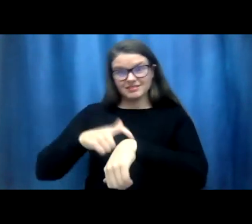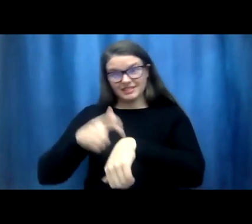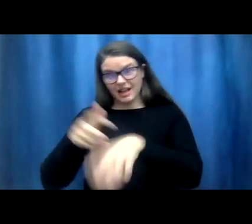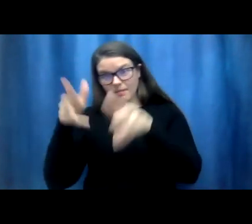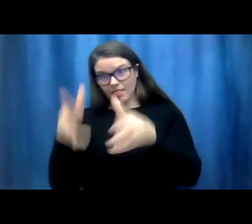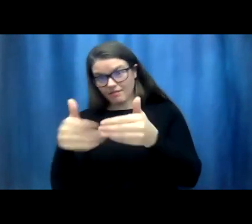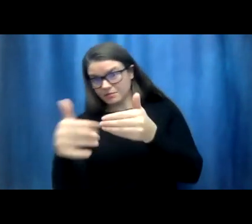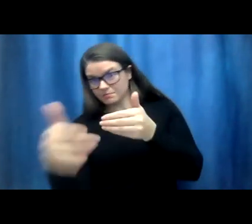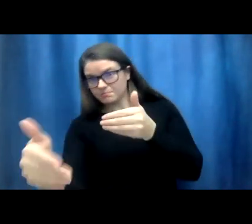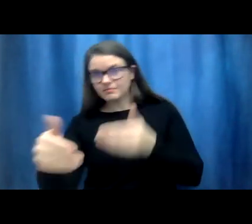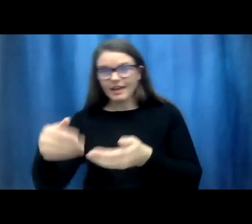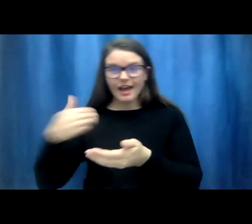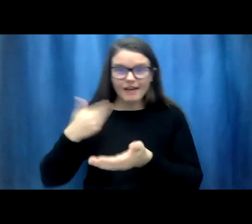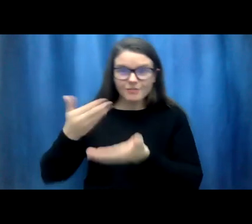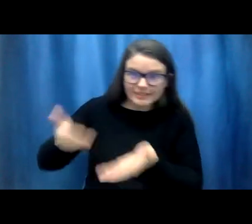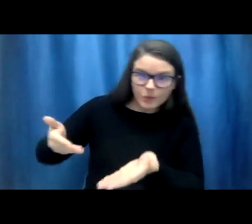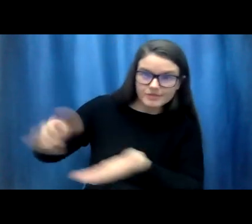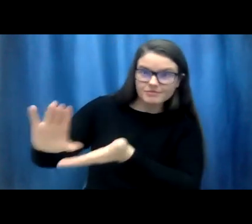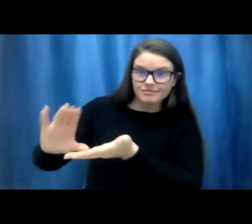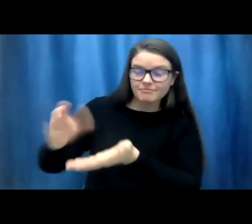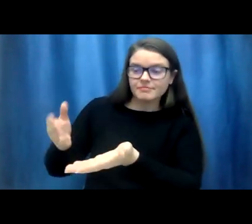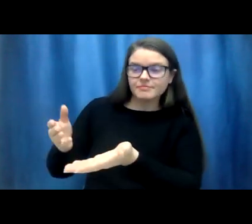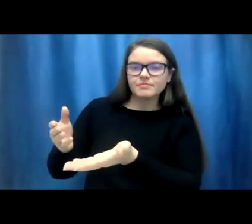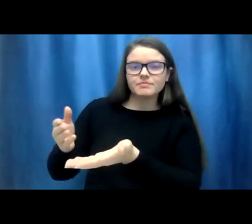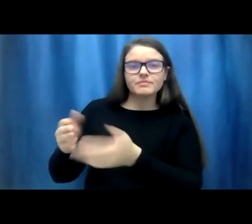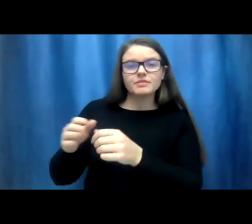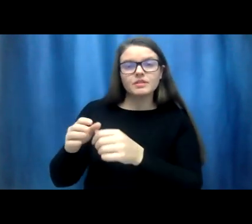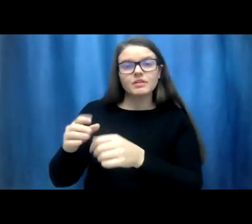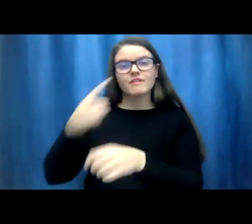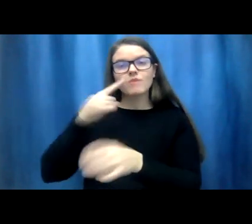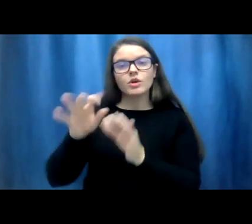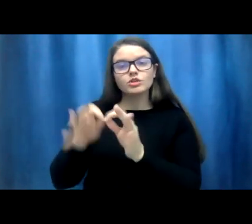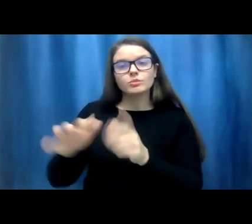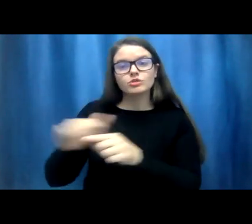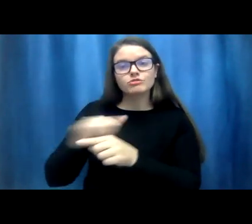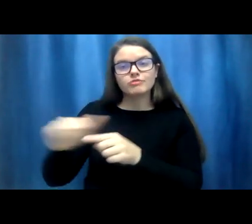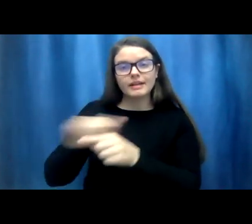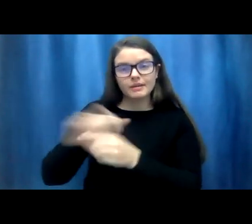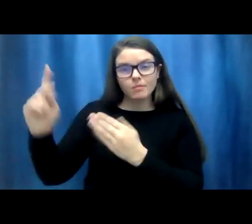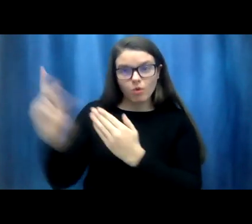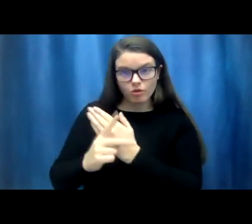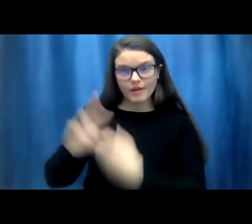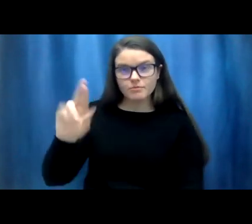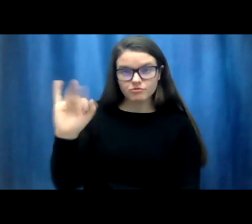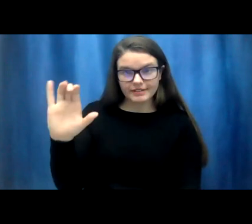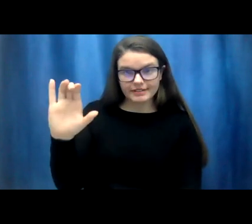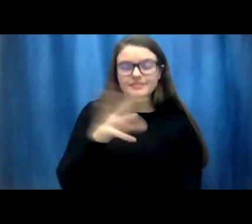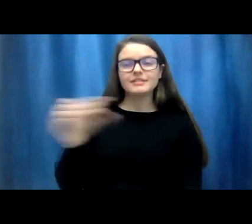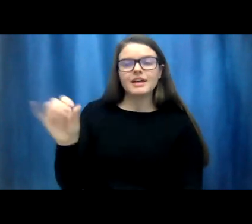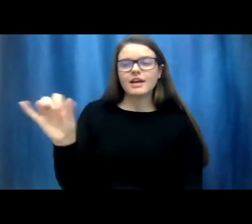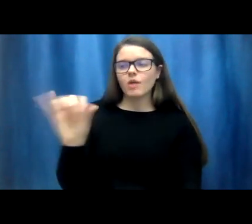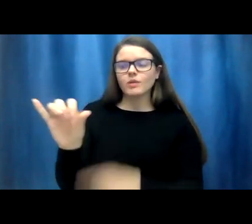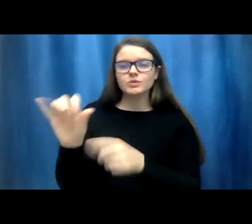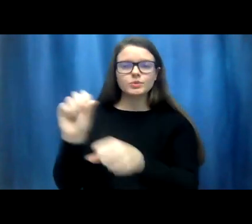and resources they have now on the interpreter training program at REC, and also working through